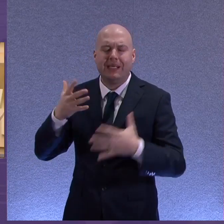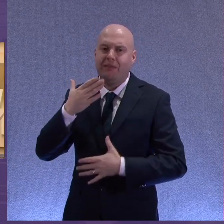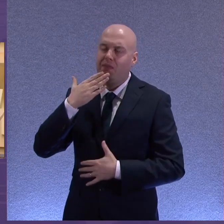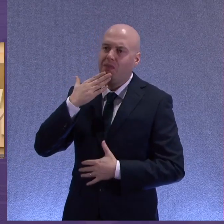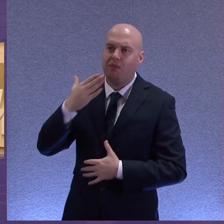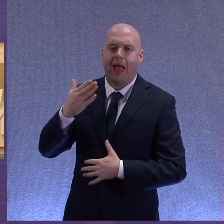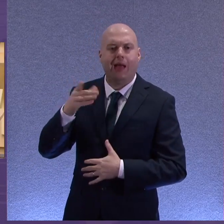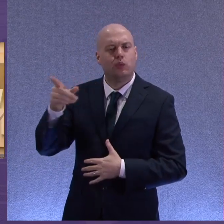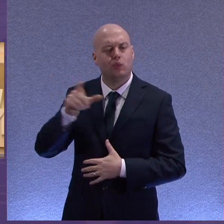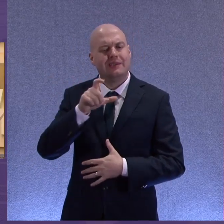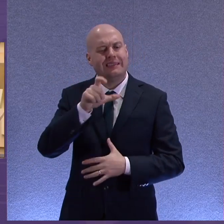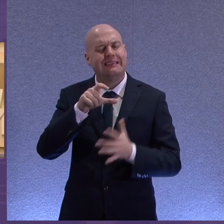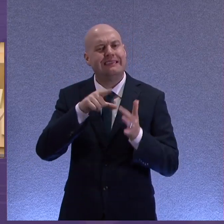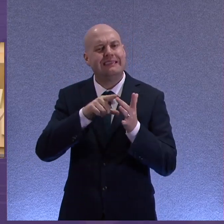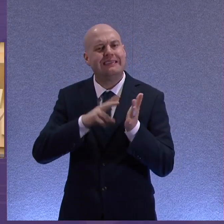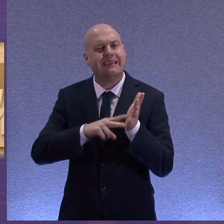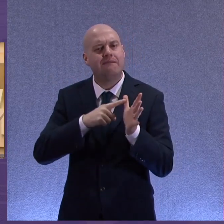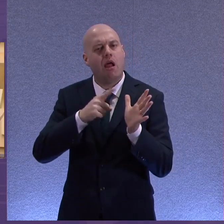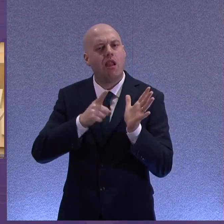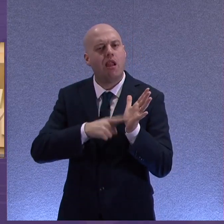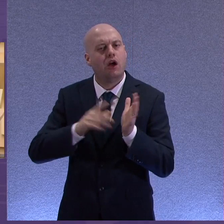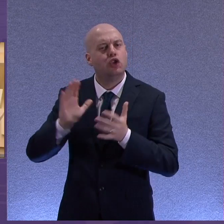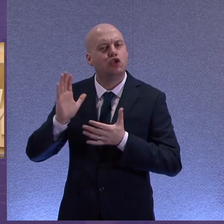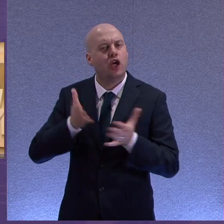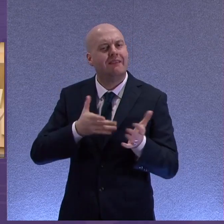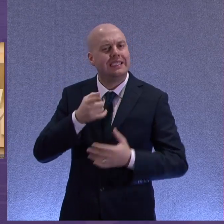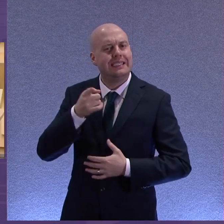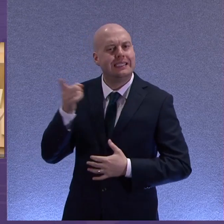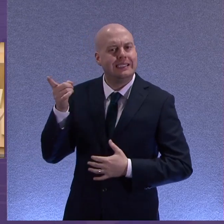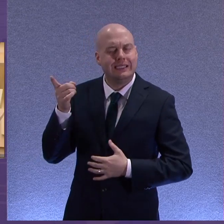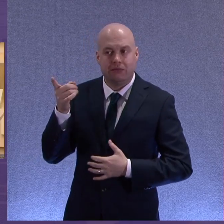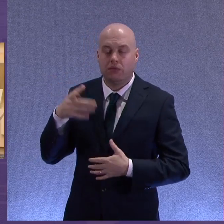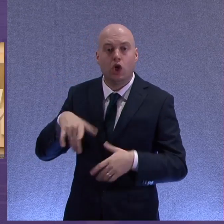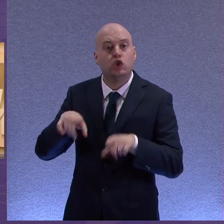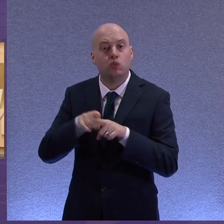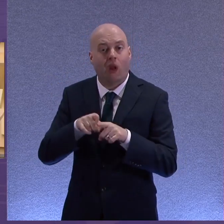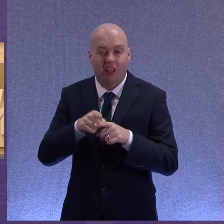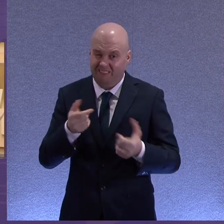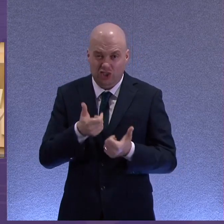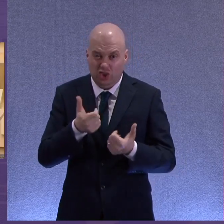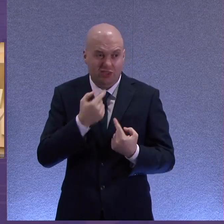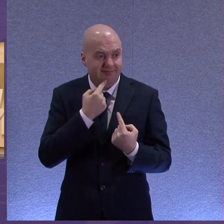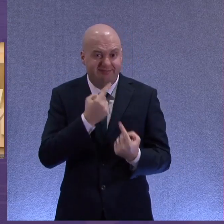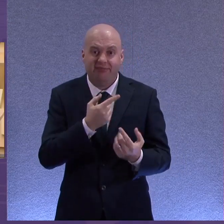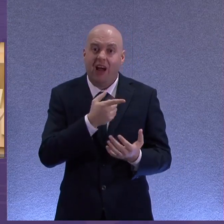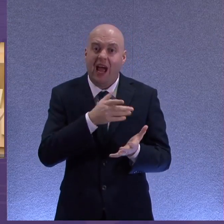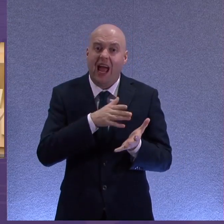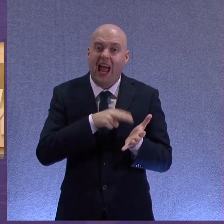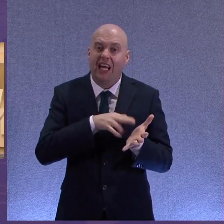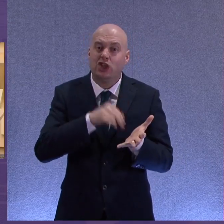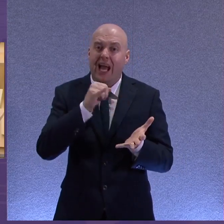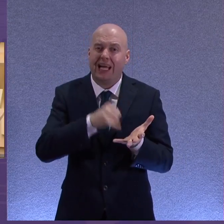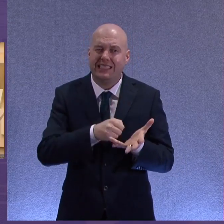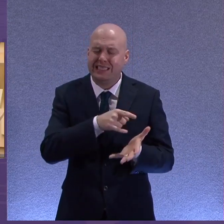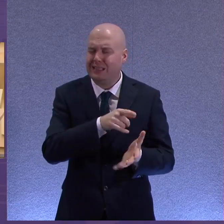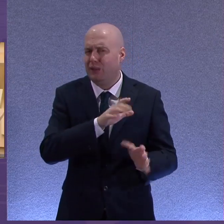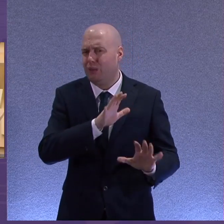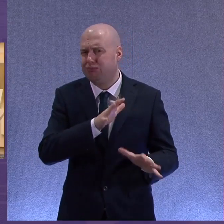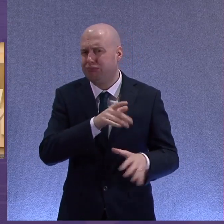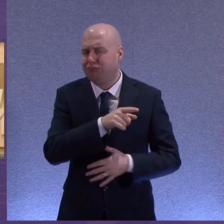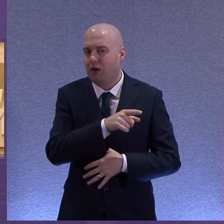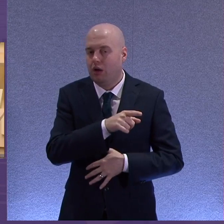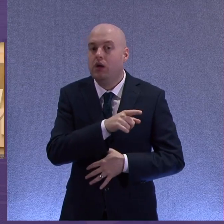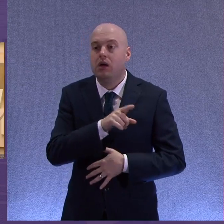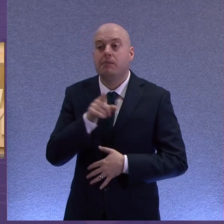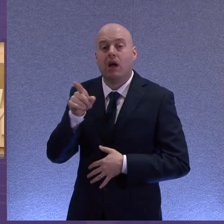service. I've already said my most important thanks to the NHS, and will continue to do that. But the civil service have been working at pace